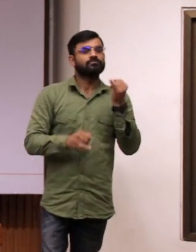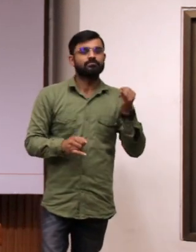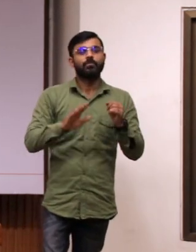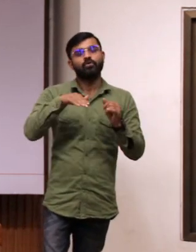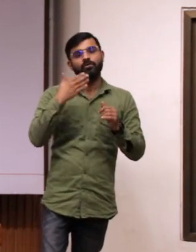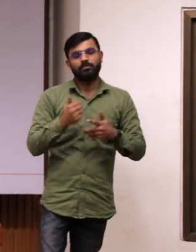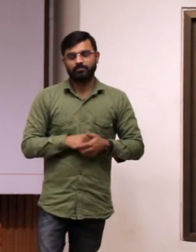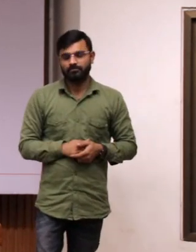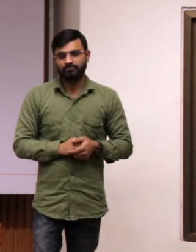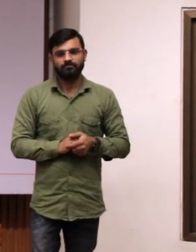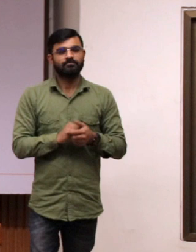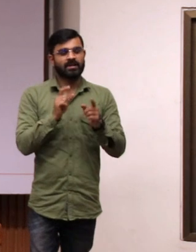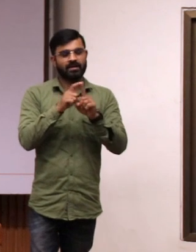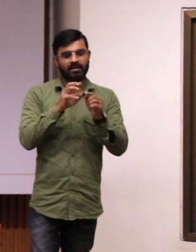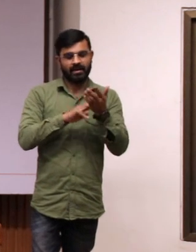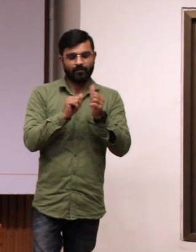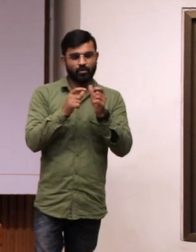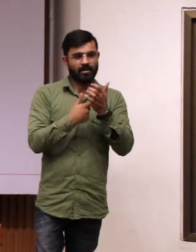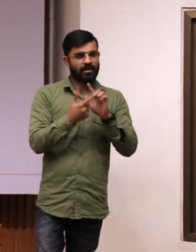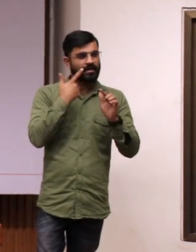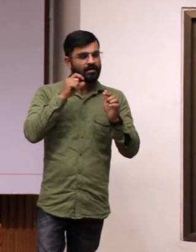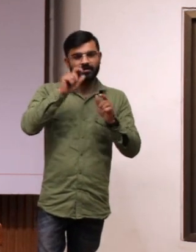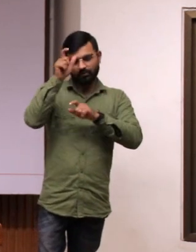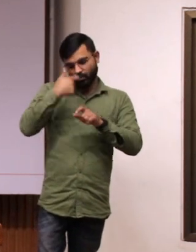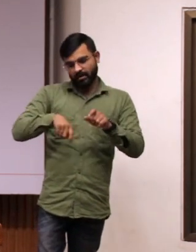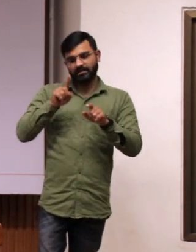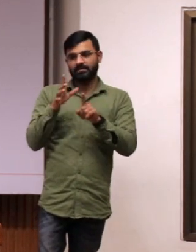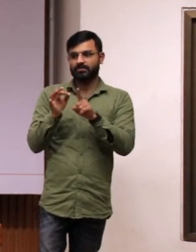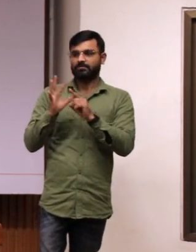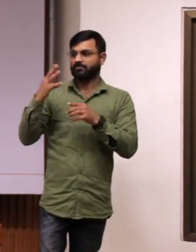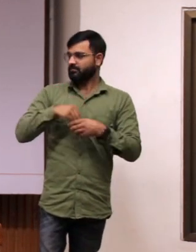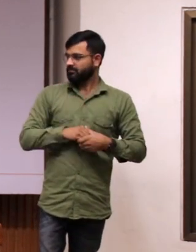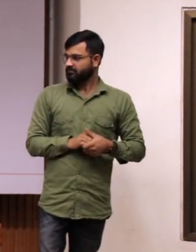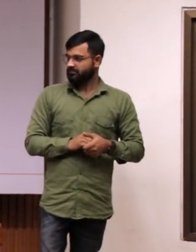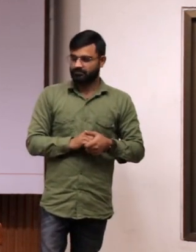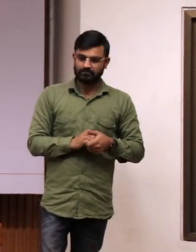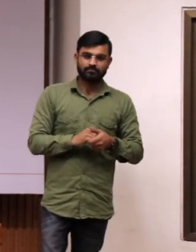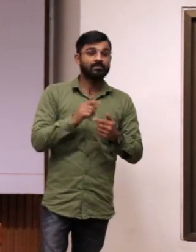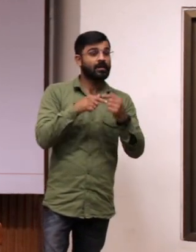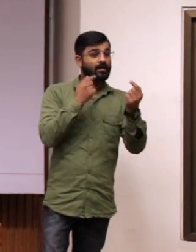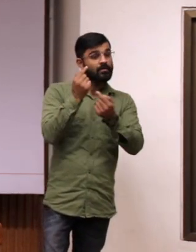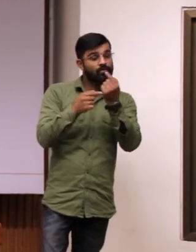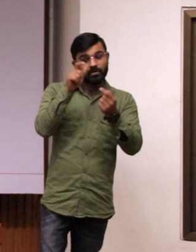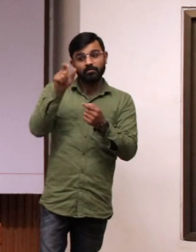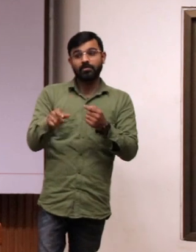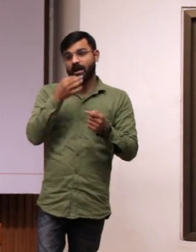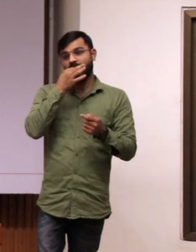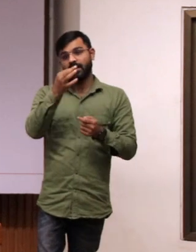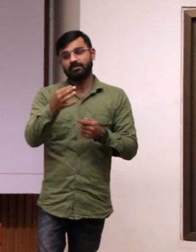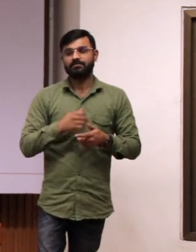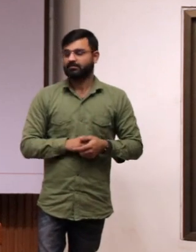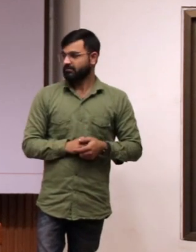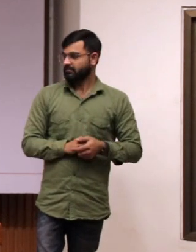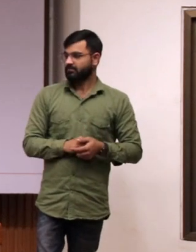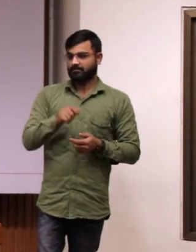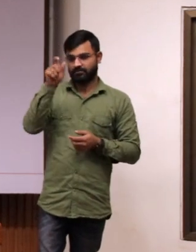Or, as a democratic country, every individual has a vote. While before giving vote, you ask